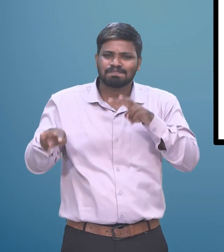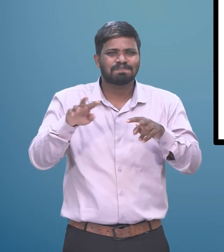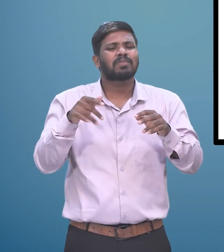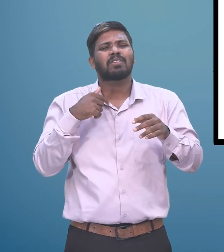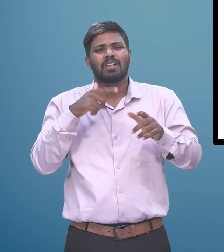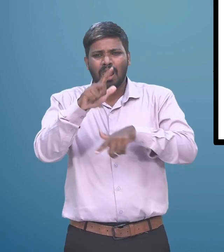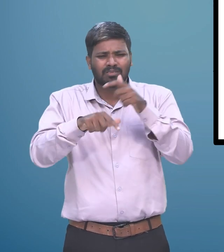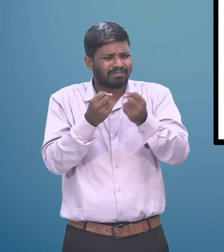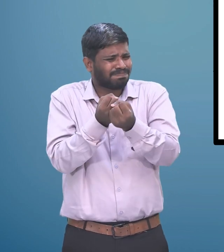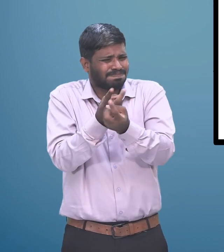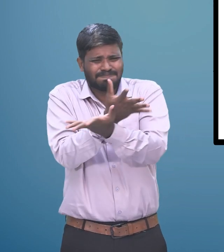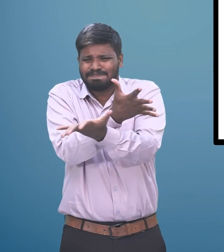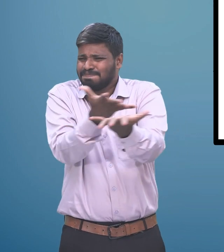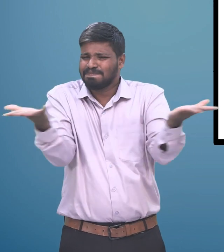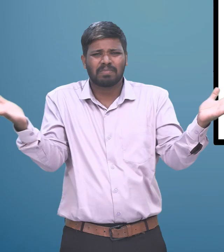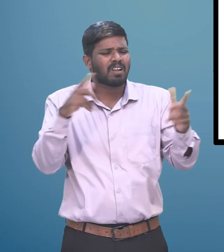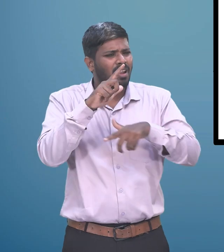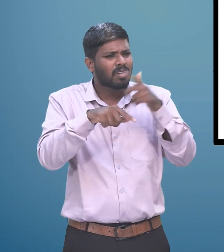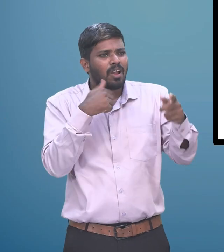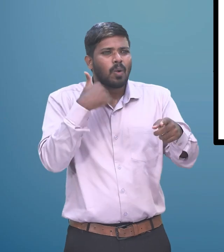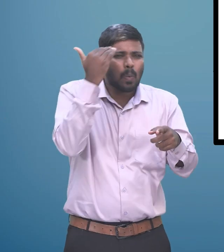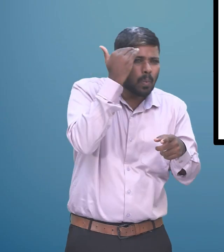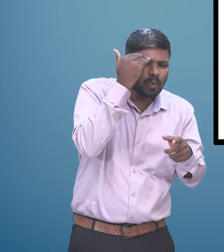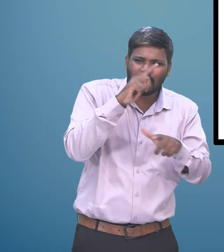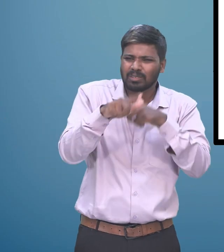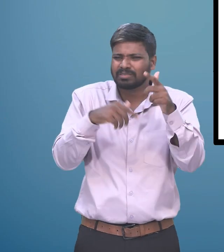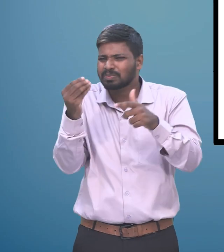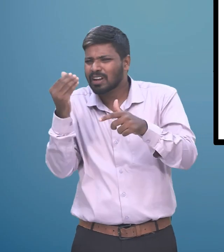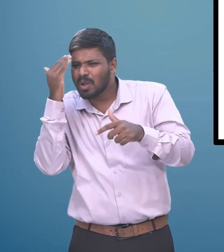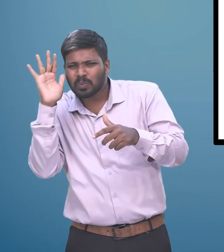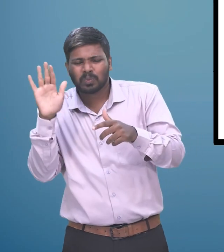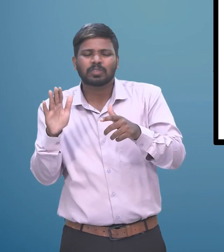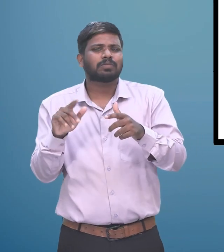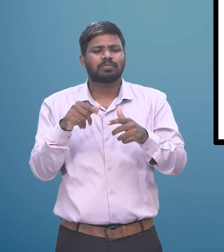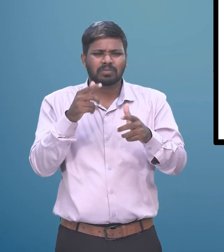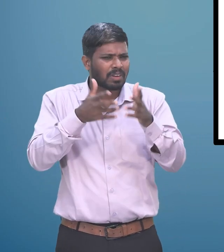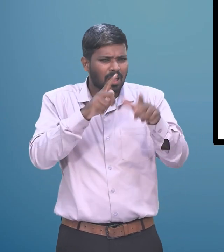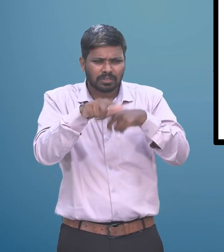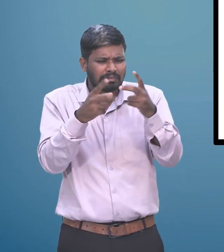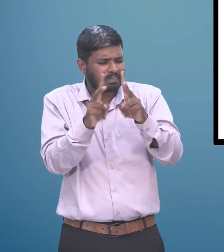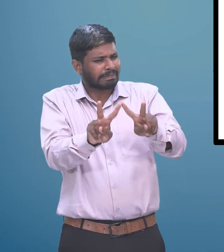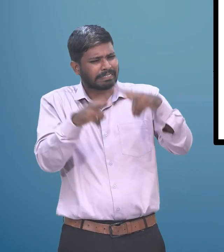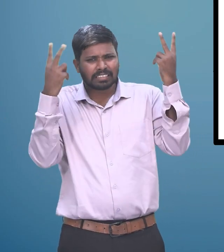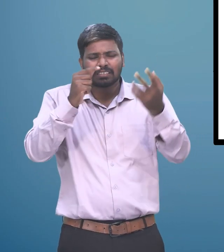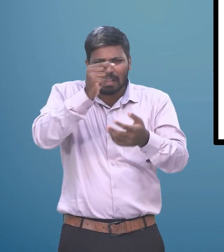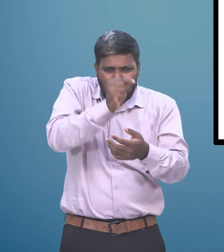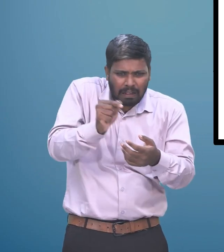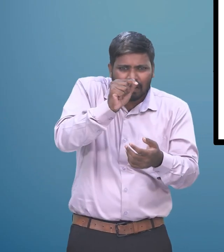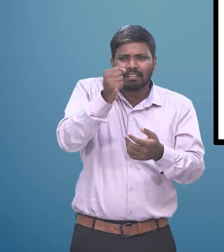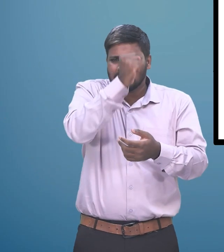You will hear different languages, familiar and unfamiliar, and see different scripts on the way. Even